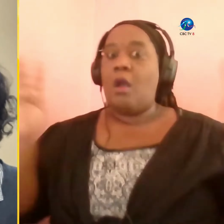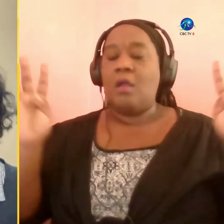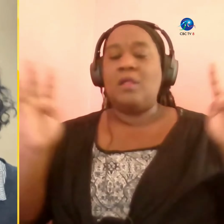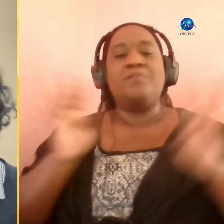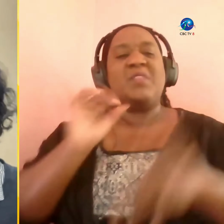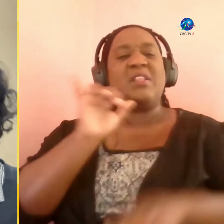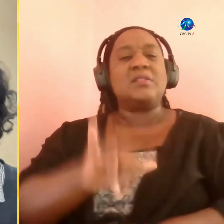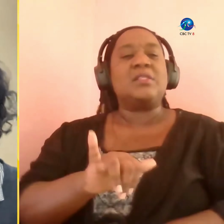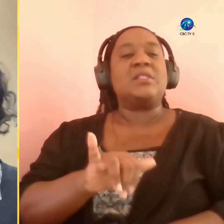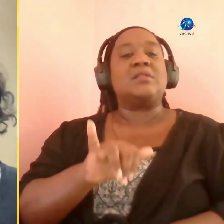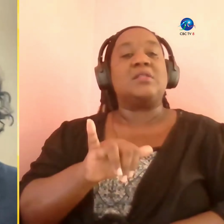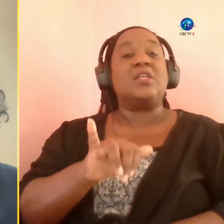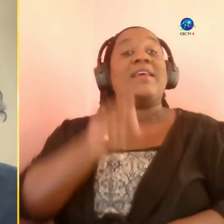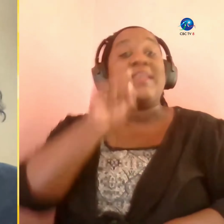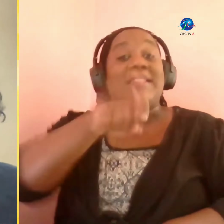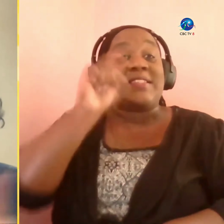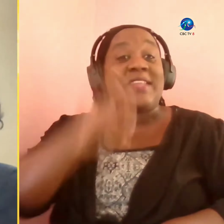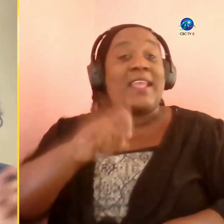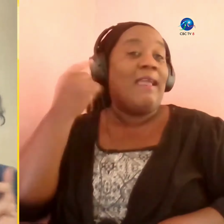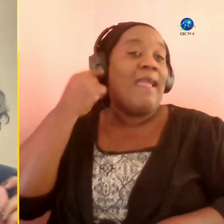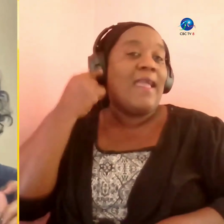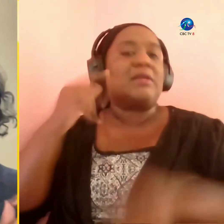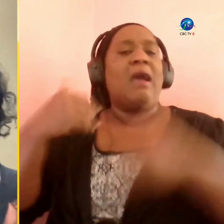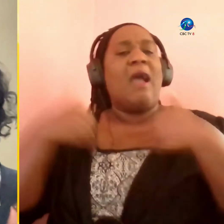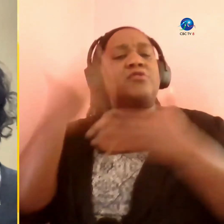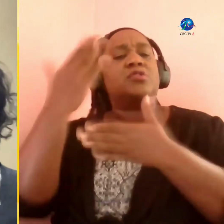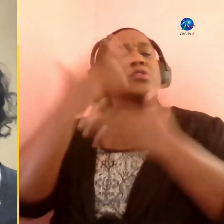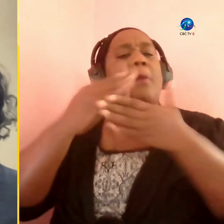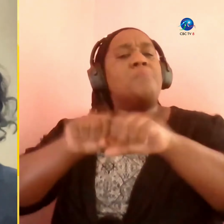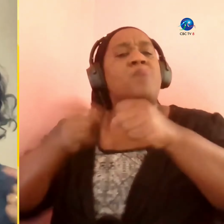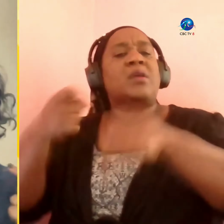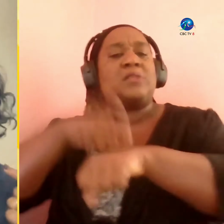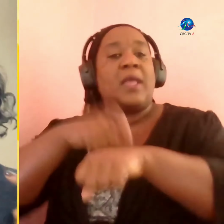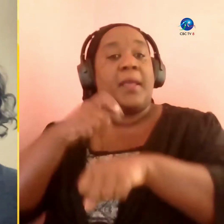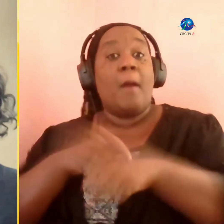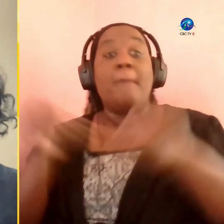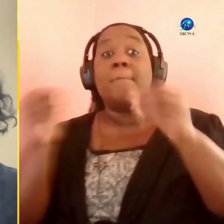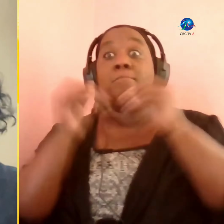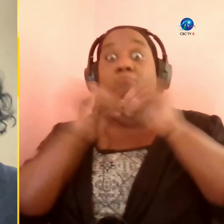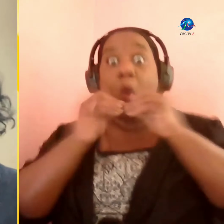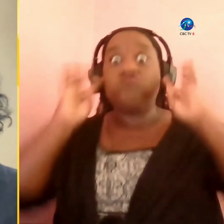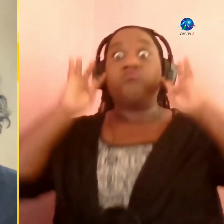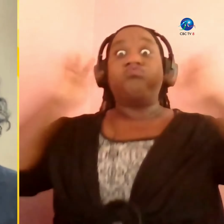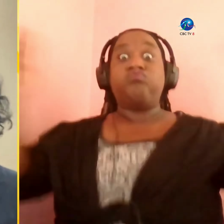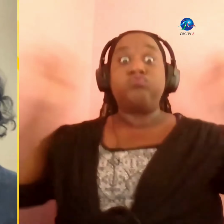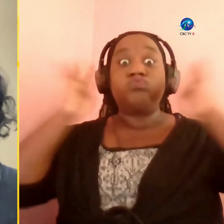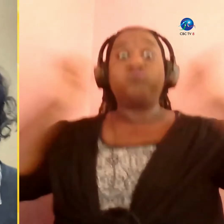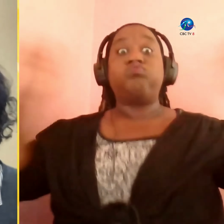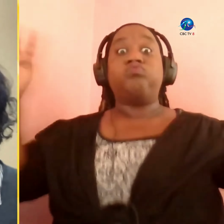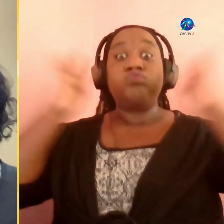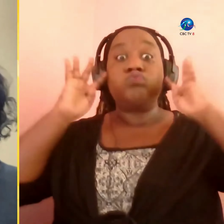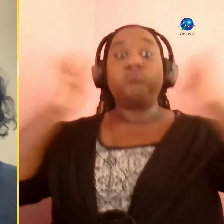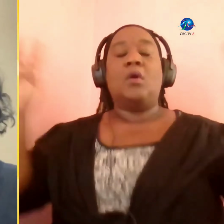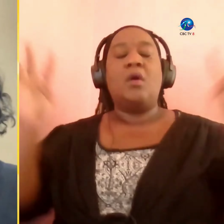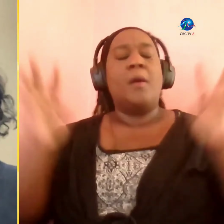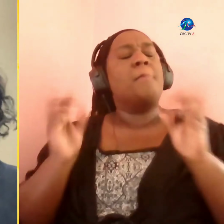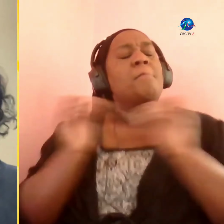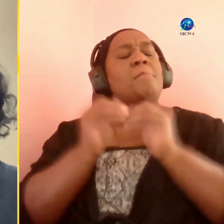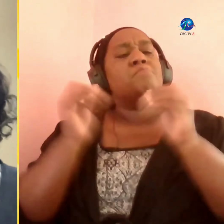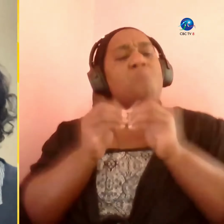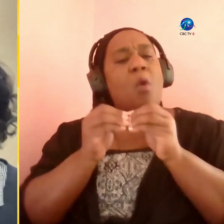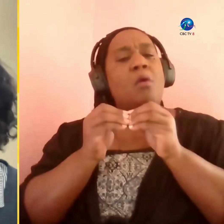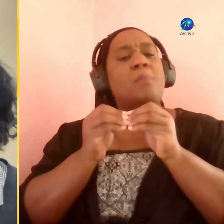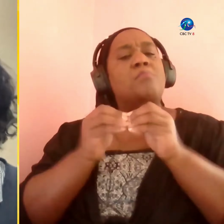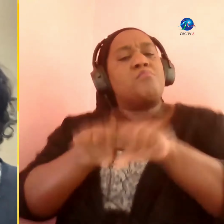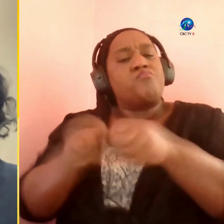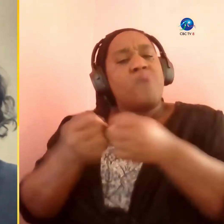ear breaks. The louder the noise level that you are exposed to with your ears, the more regular breaks you'll need to take in order